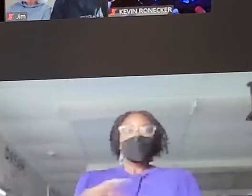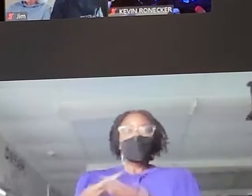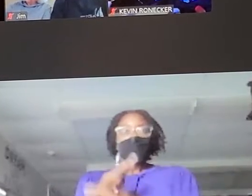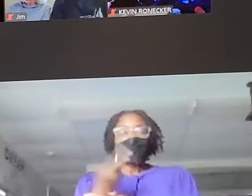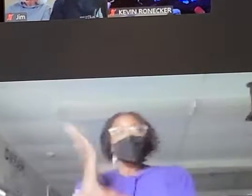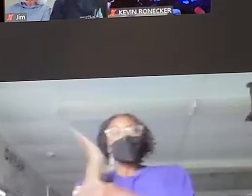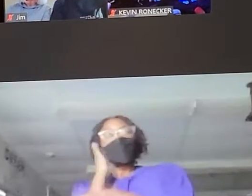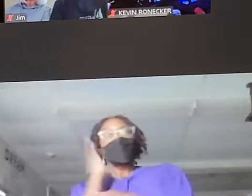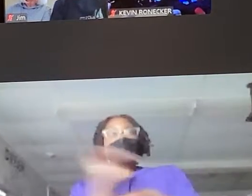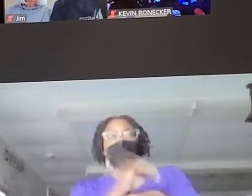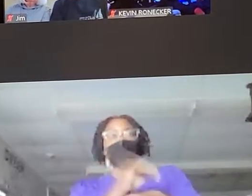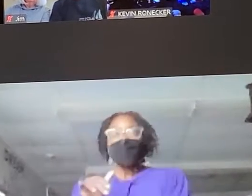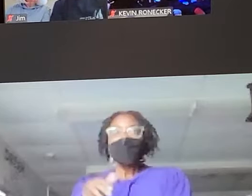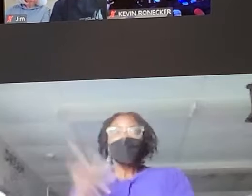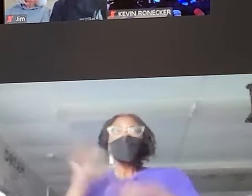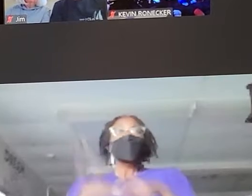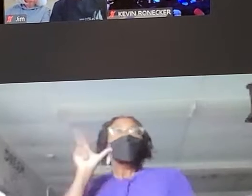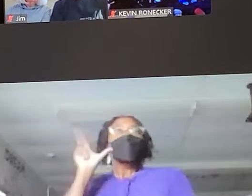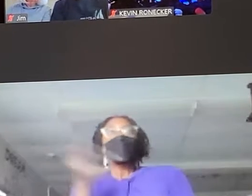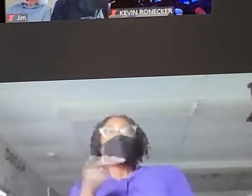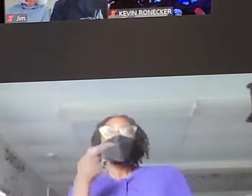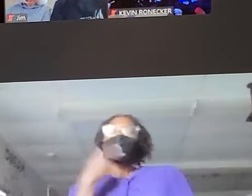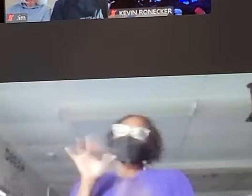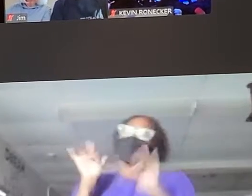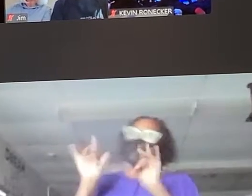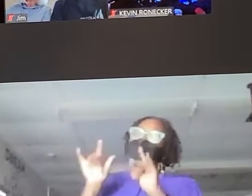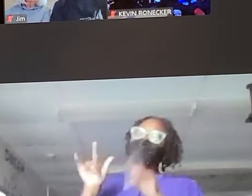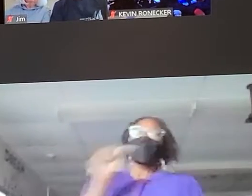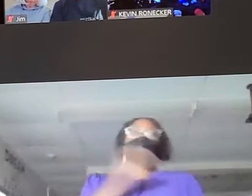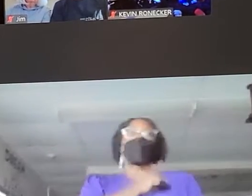and I can't hear them say, we love you a lot. So what give me?